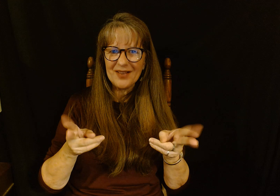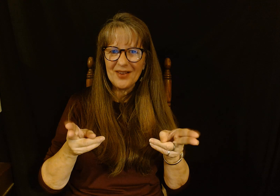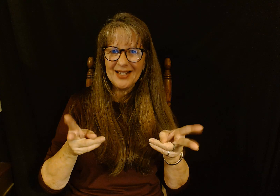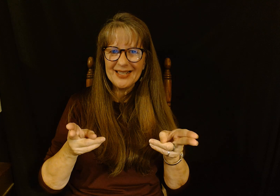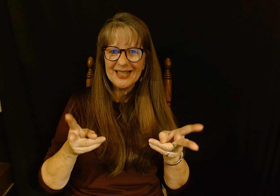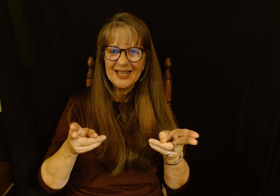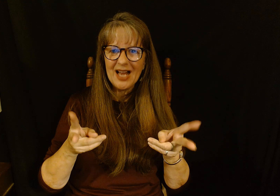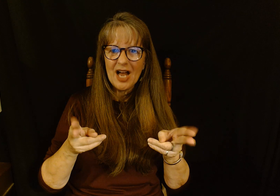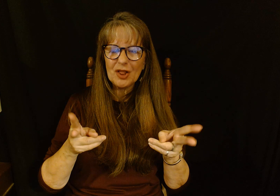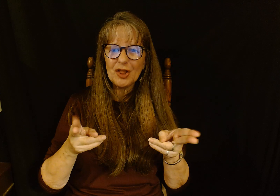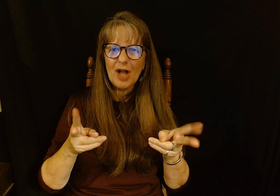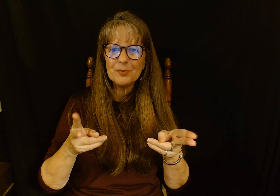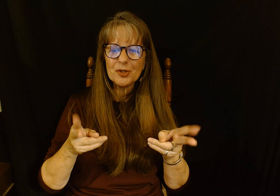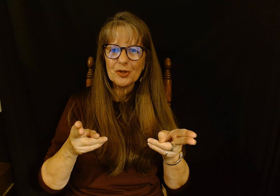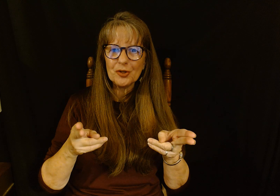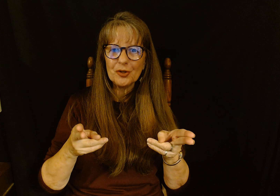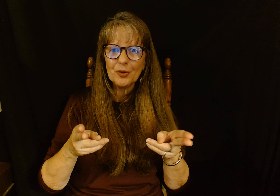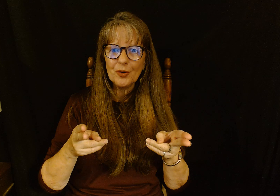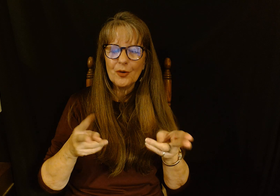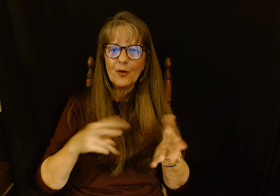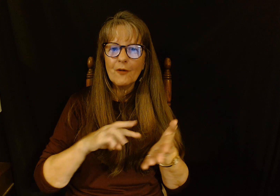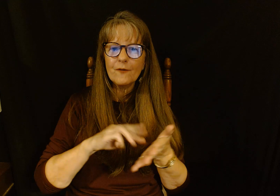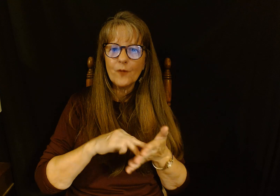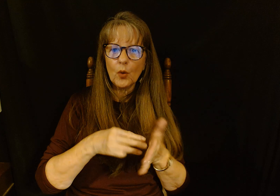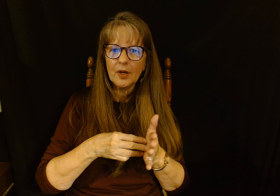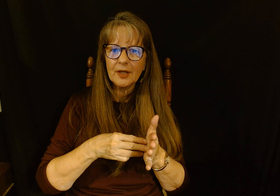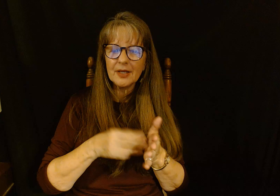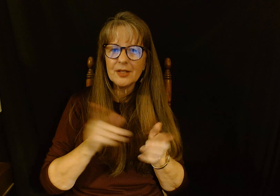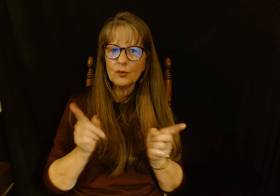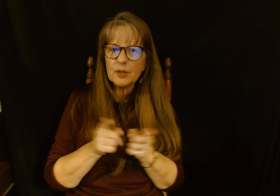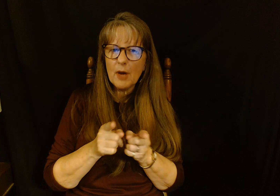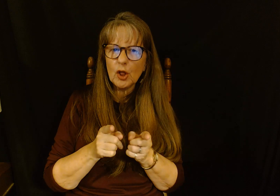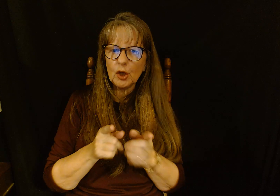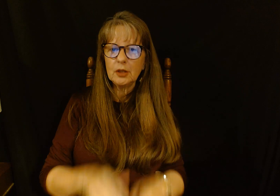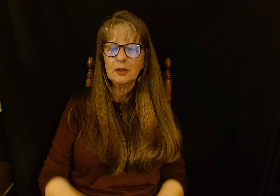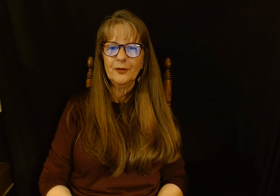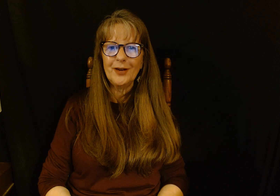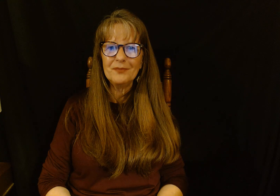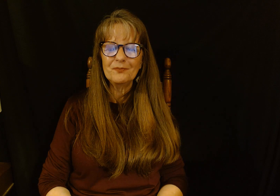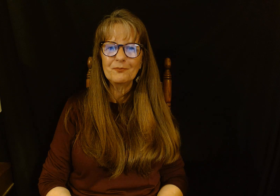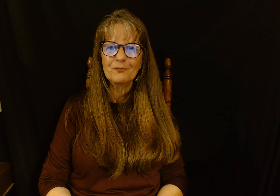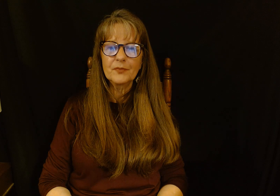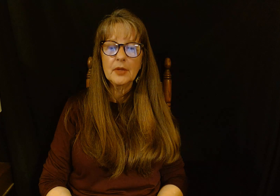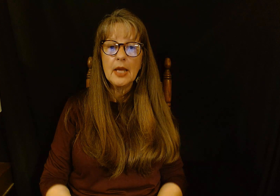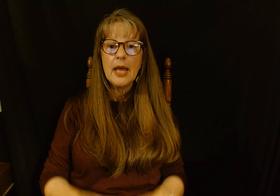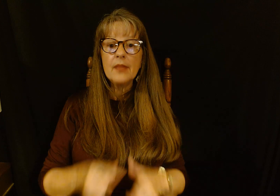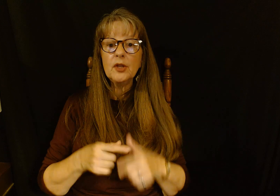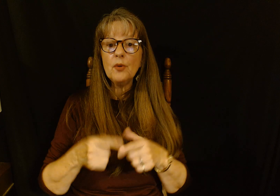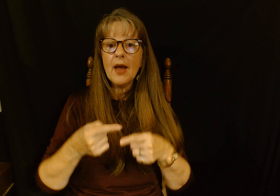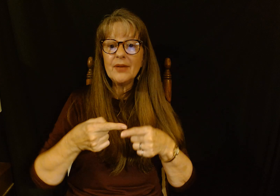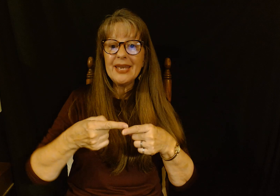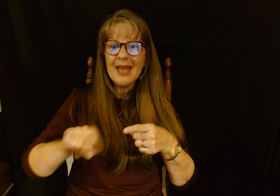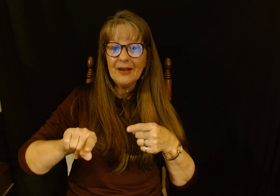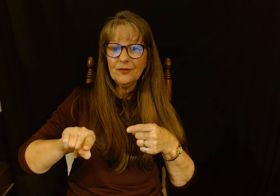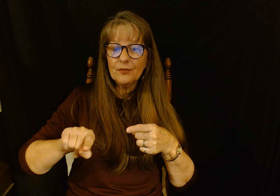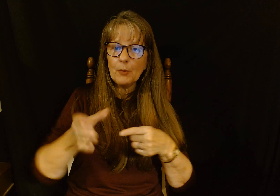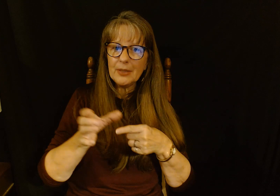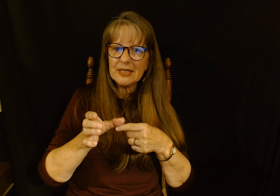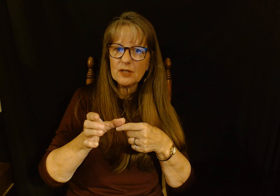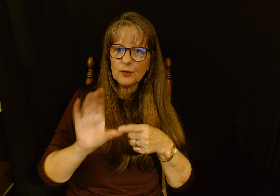right? A lobster fork because they're smaller, right? Then you have a knife. Remember we did this for chip